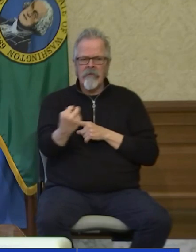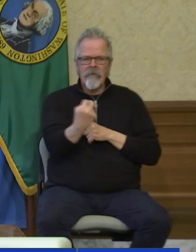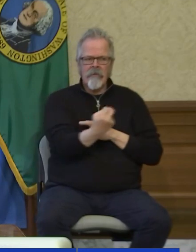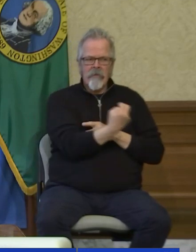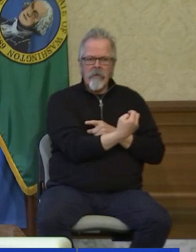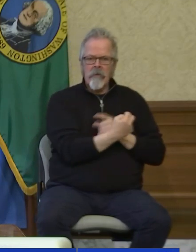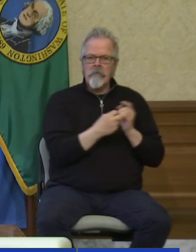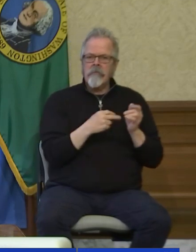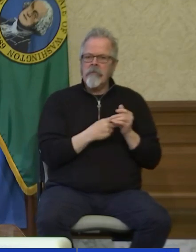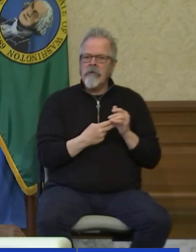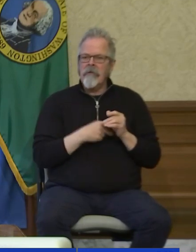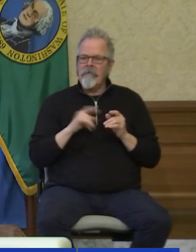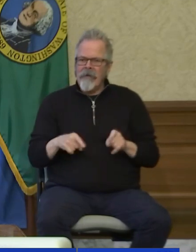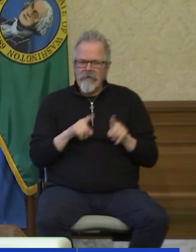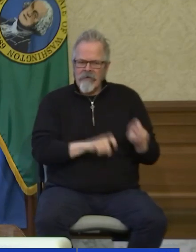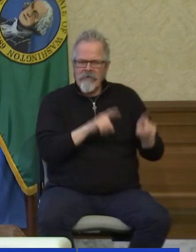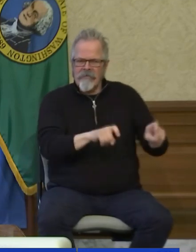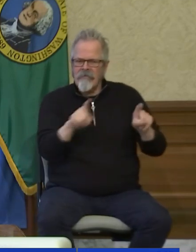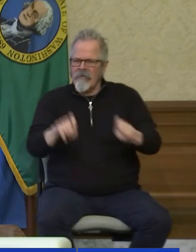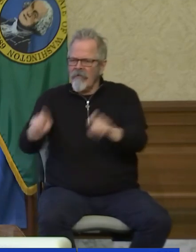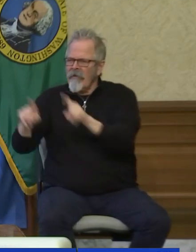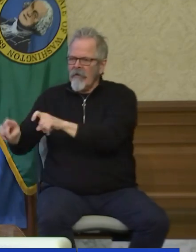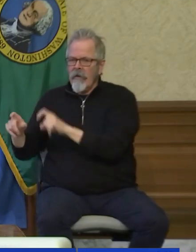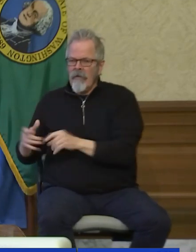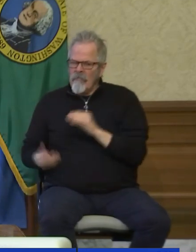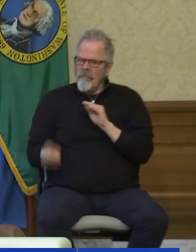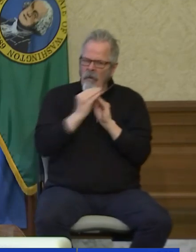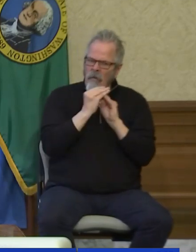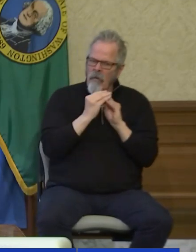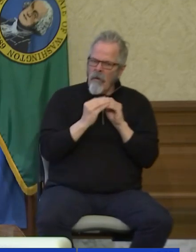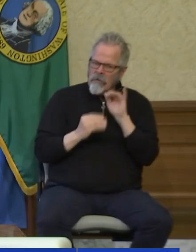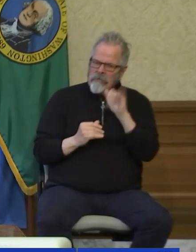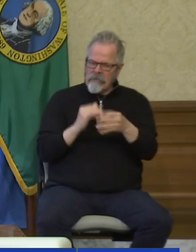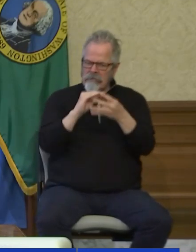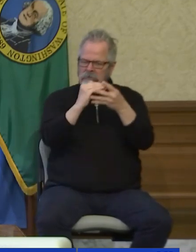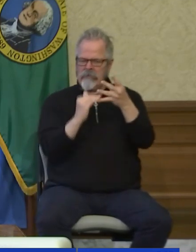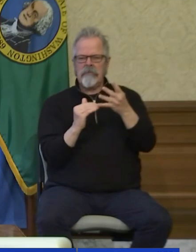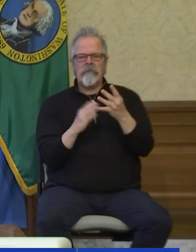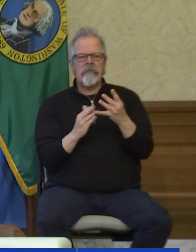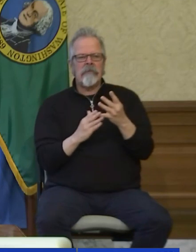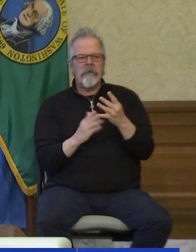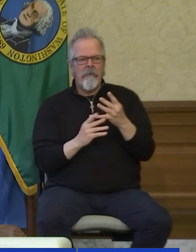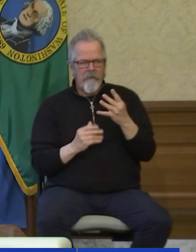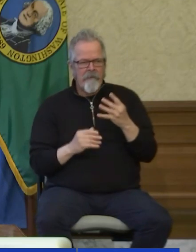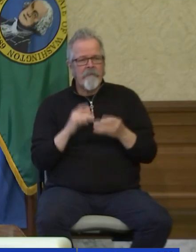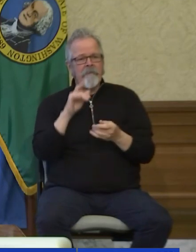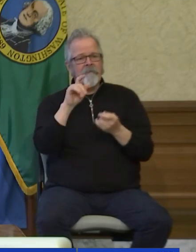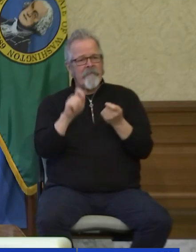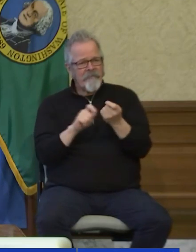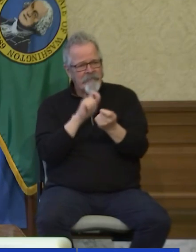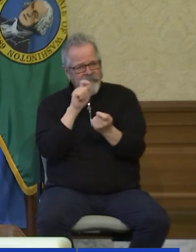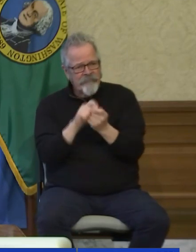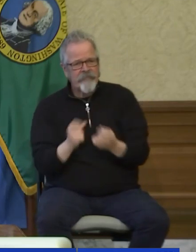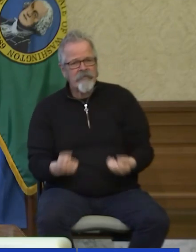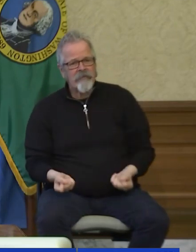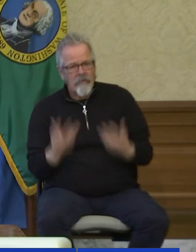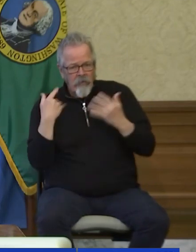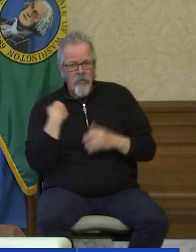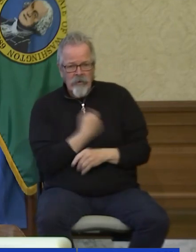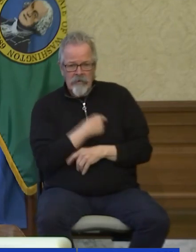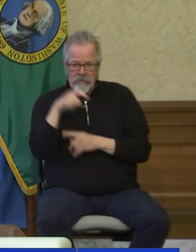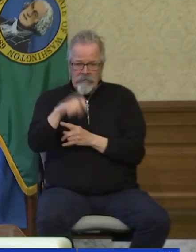and the amount we end up needing will depend on the extent of the virus and how fast we can bring people back.